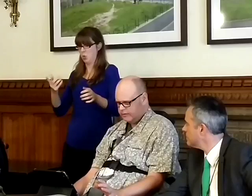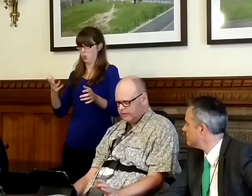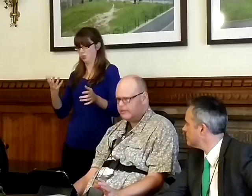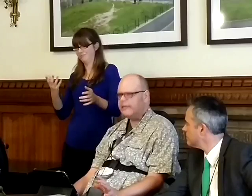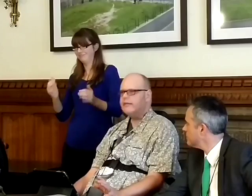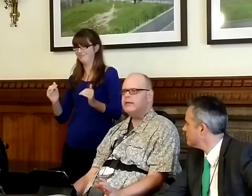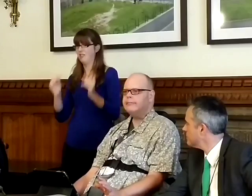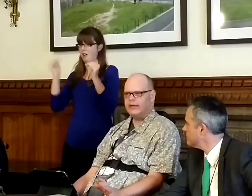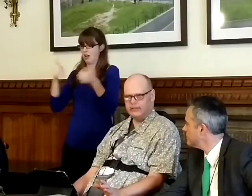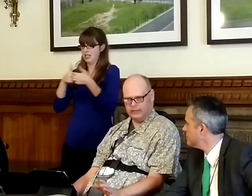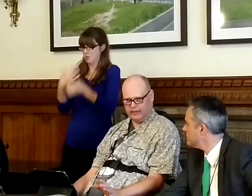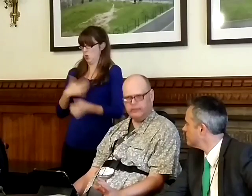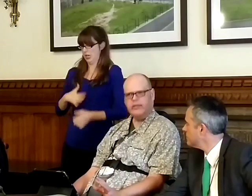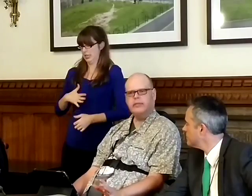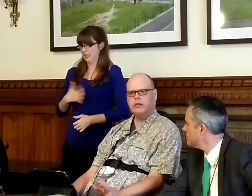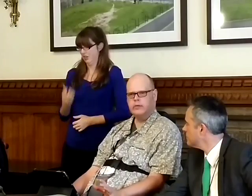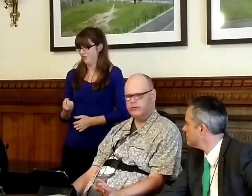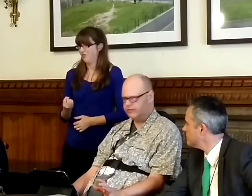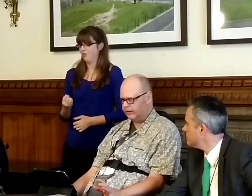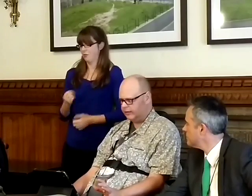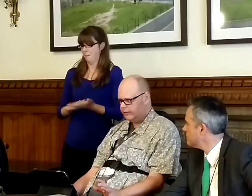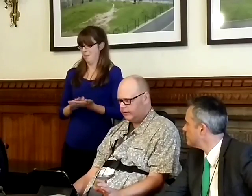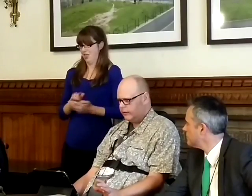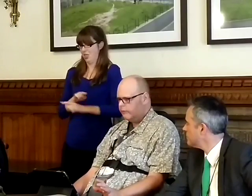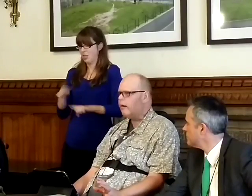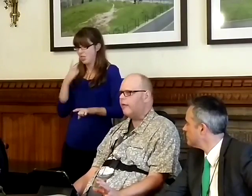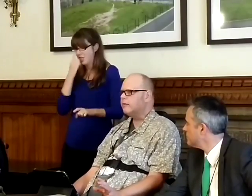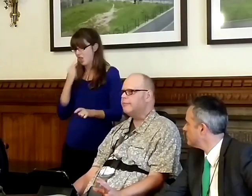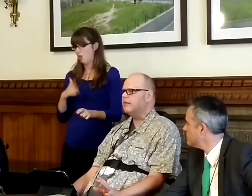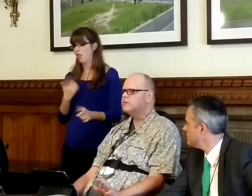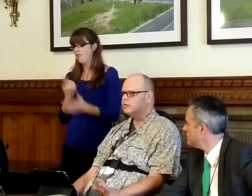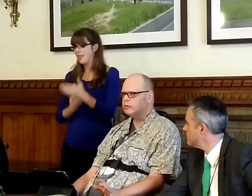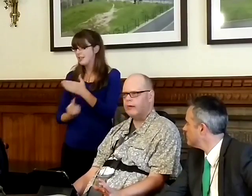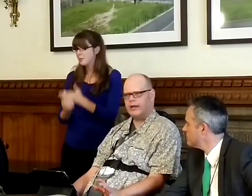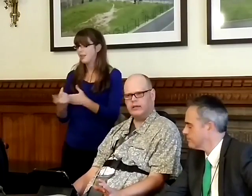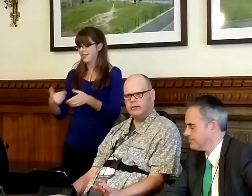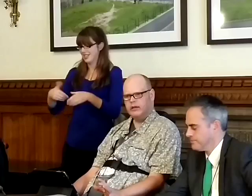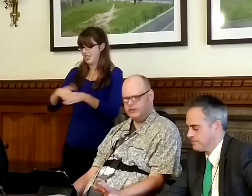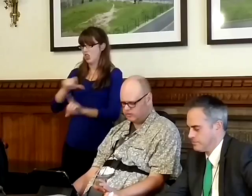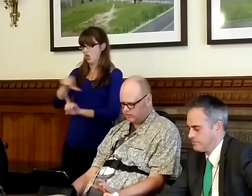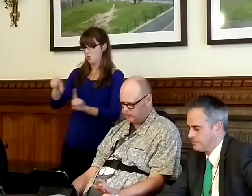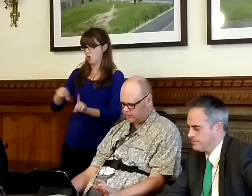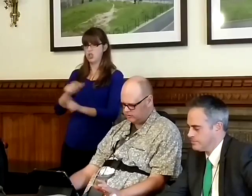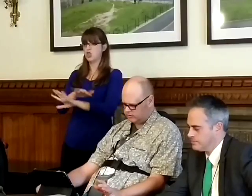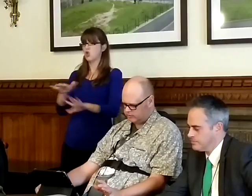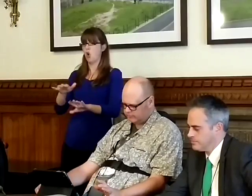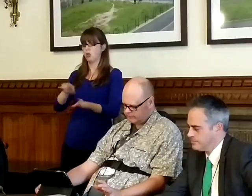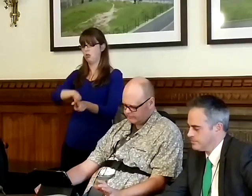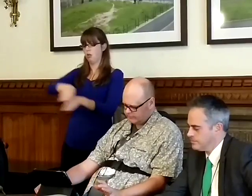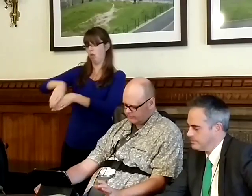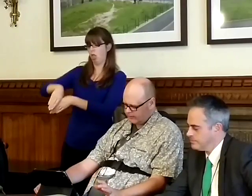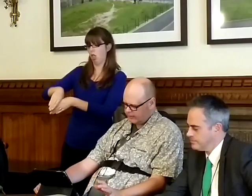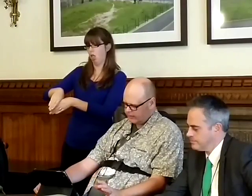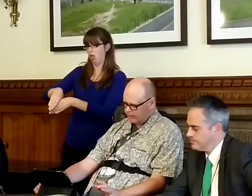needs to live independently within the community rather than being shut away in